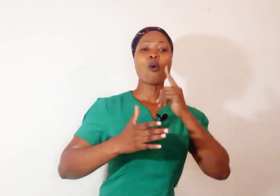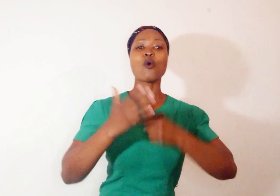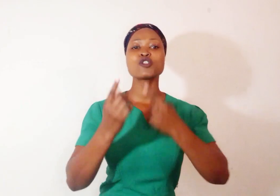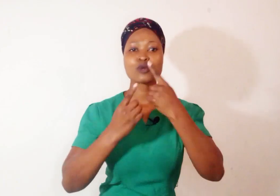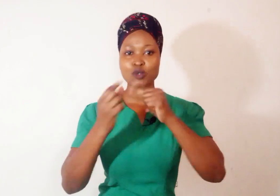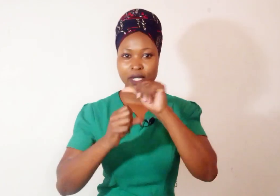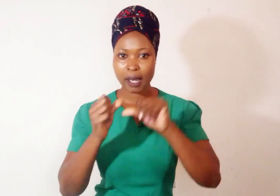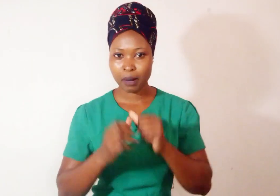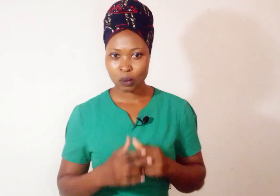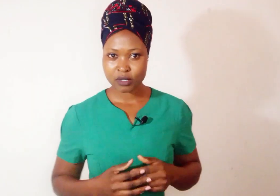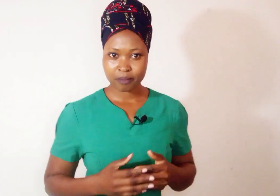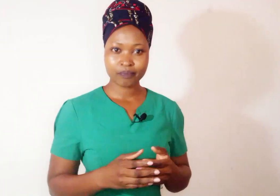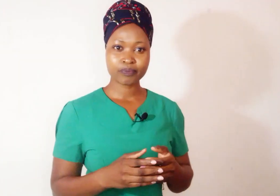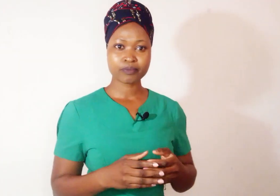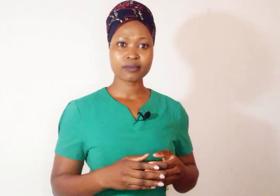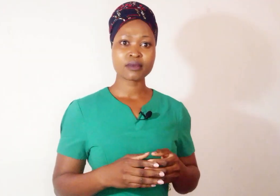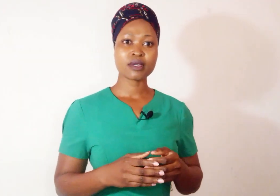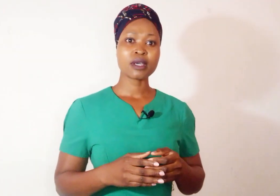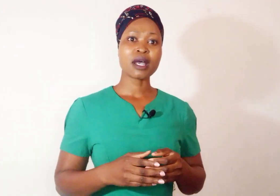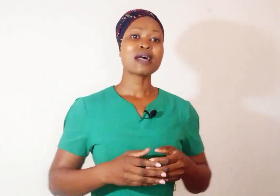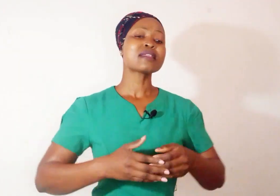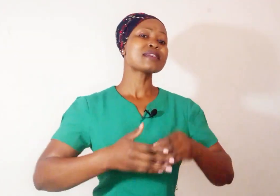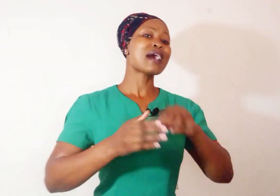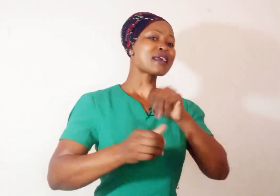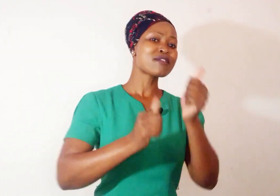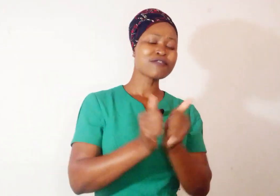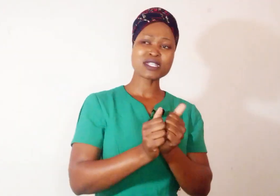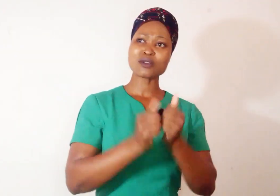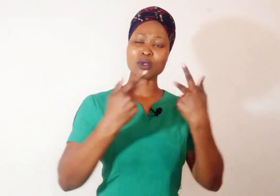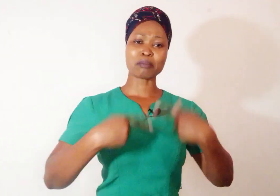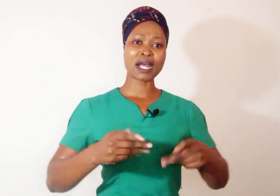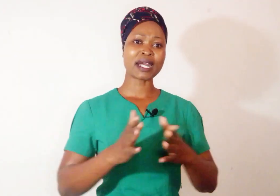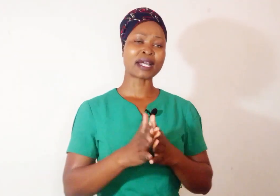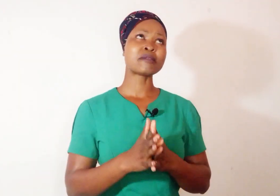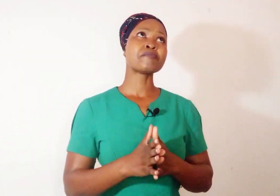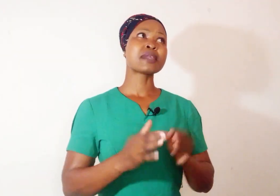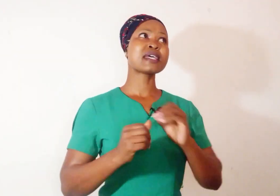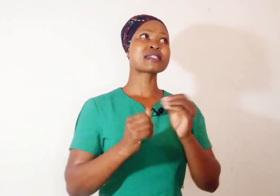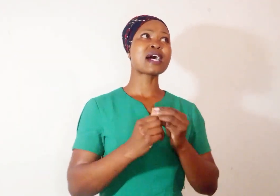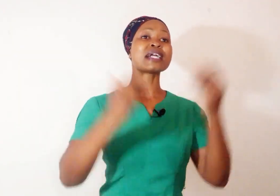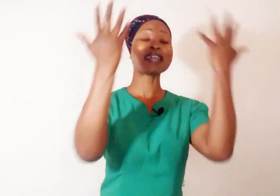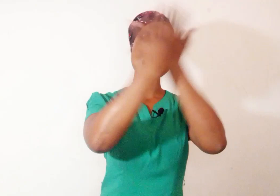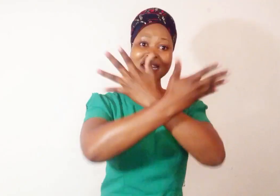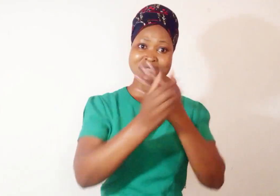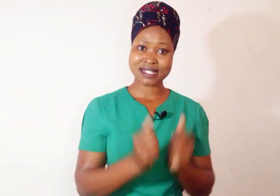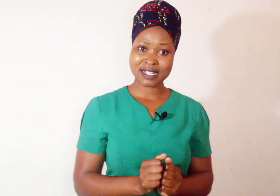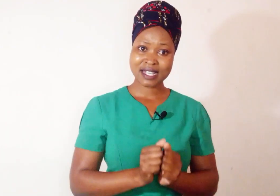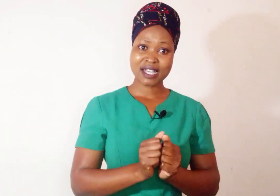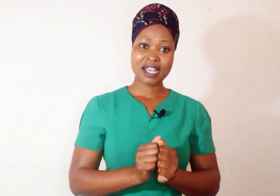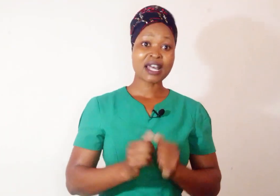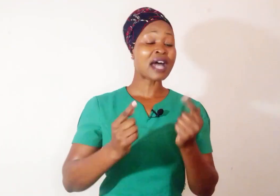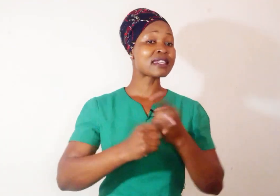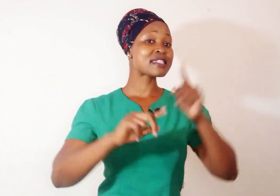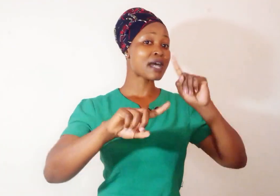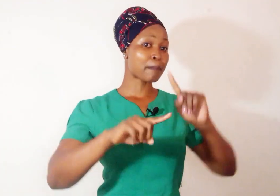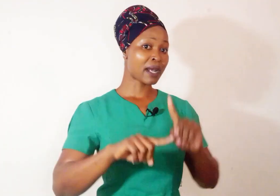what you're talking about. Another physical barrier is darkness. And this